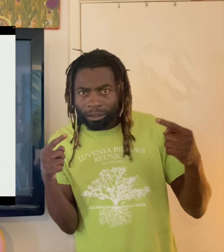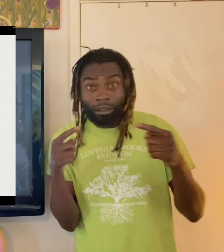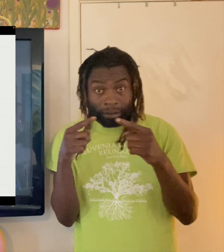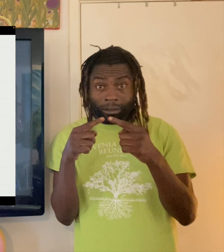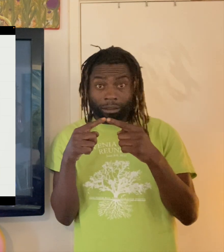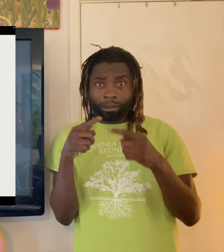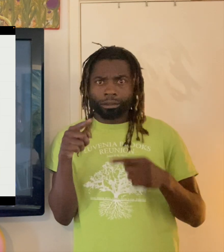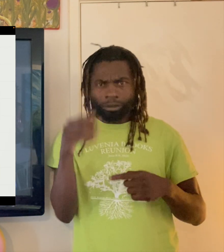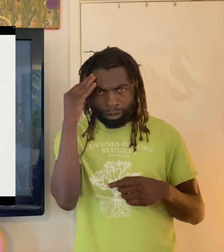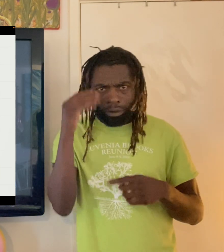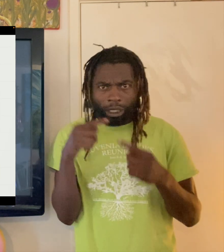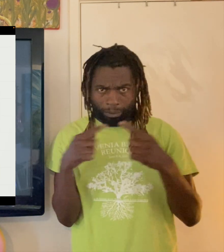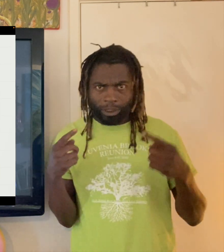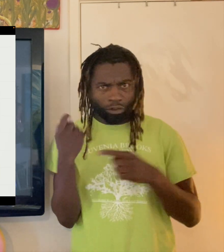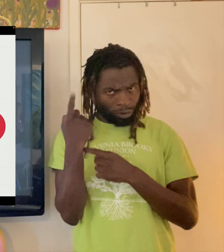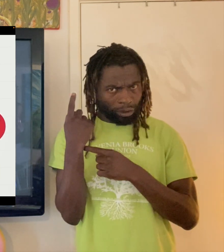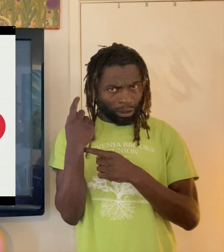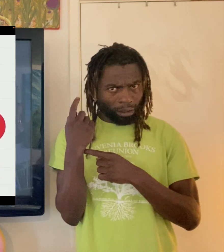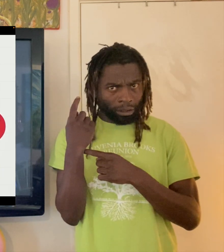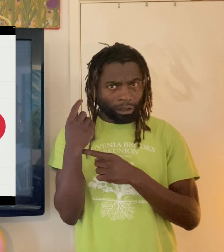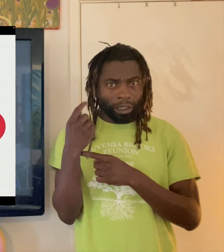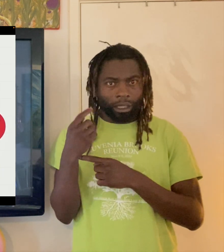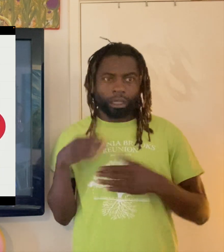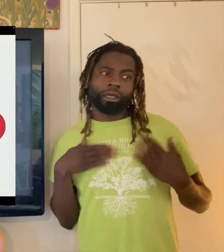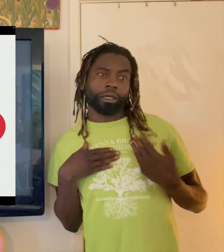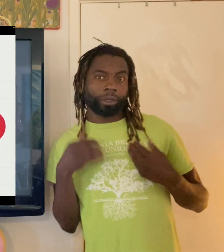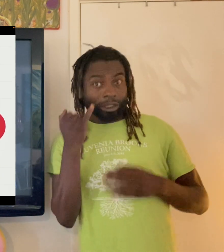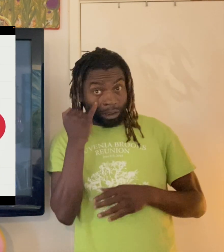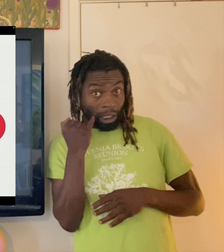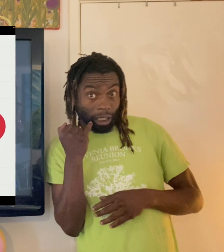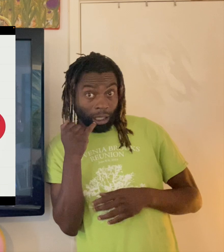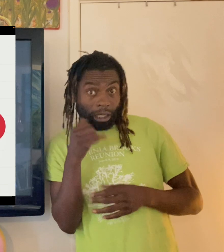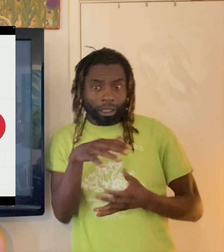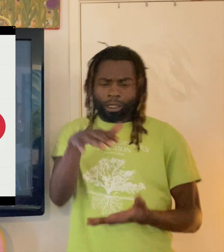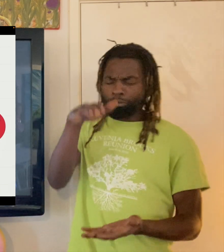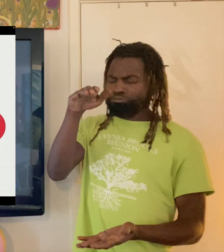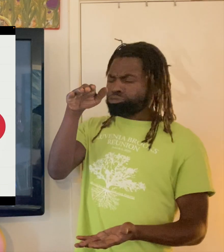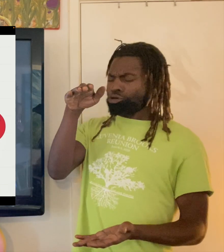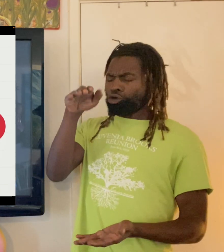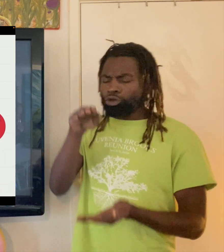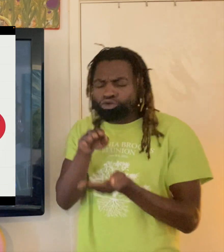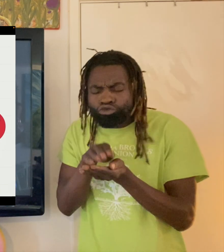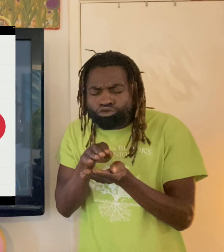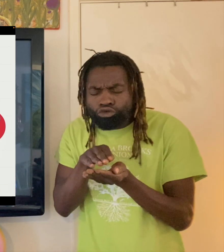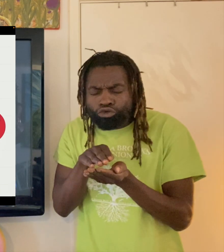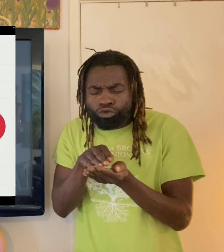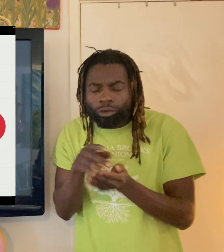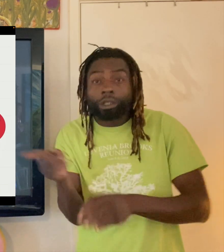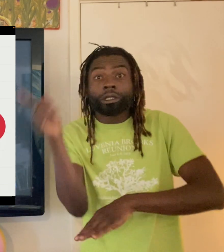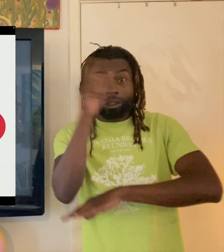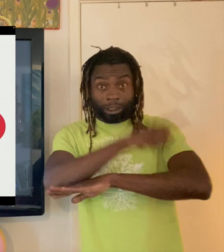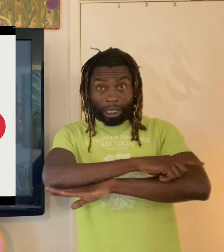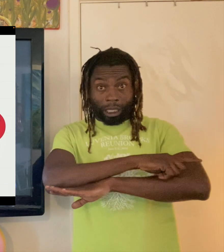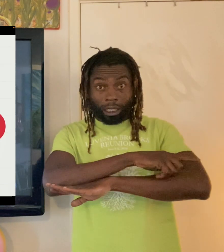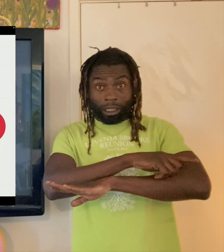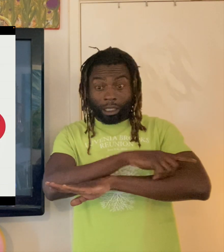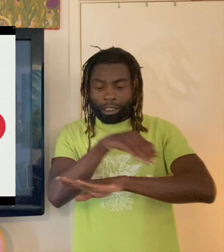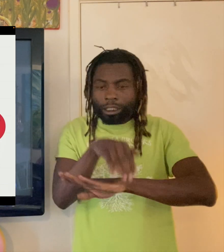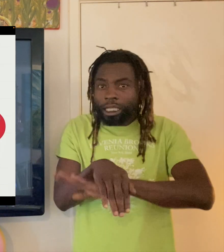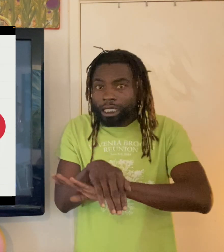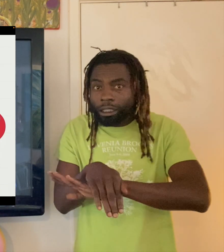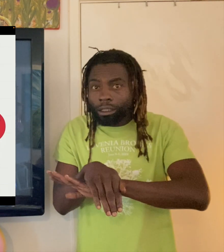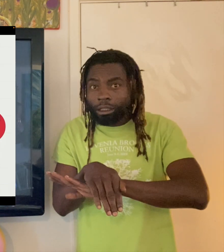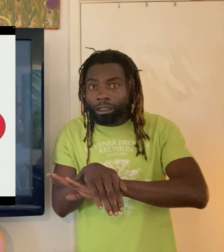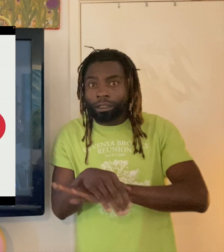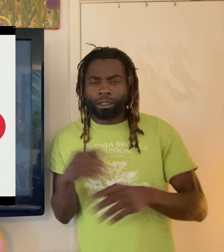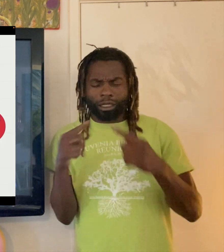know, opposites. Just like happy and sad, big and small, and daytime and